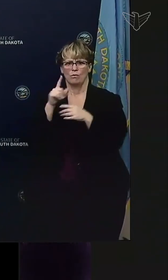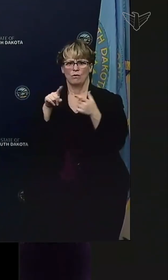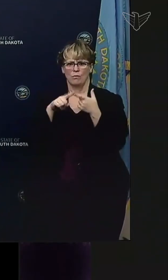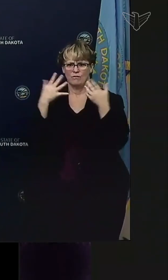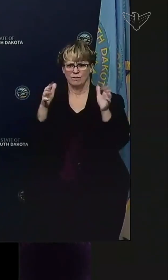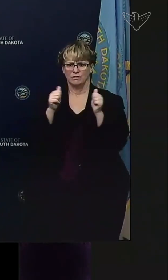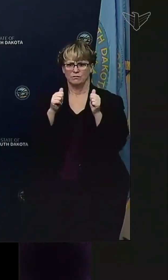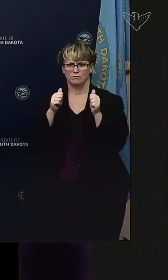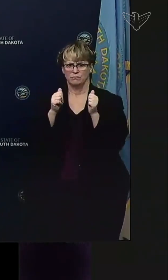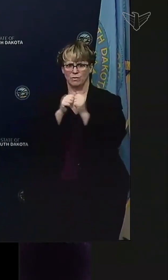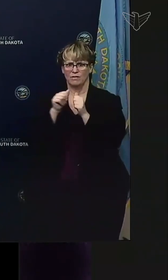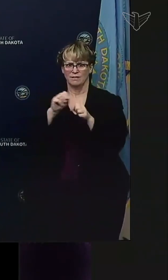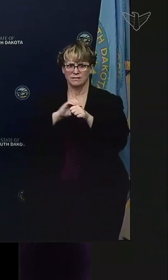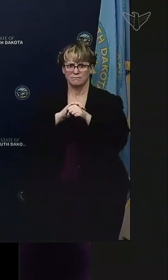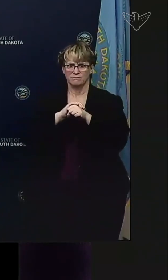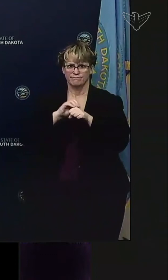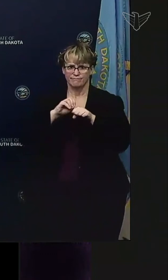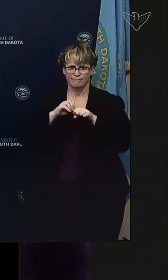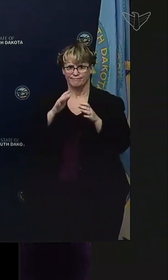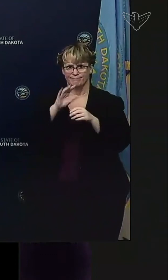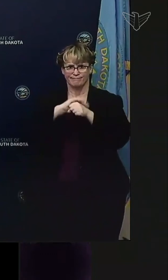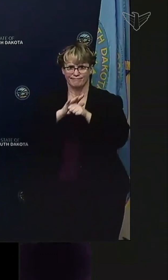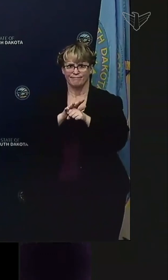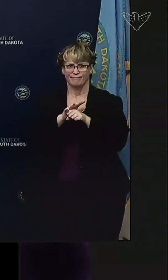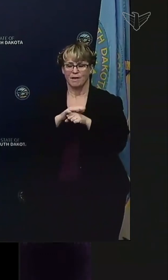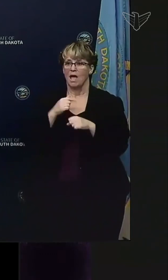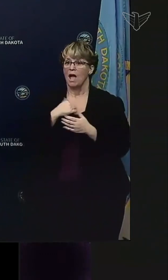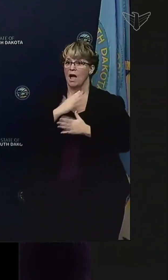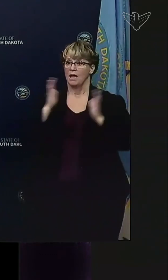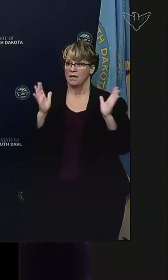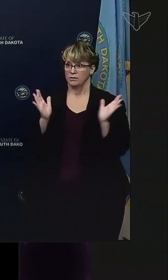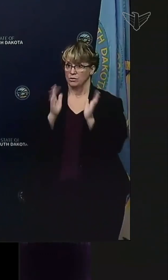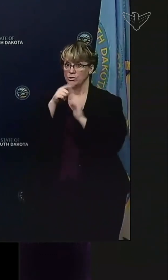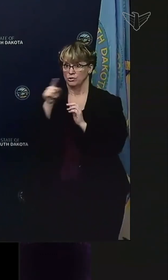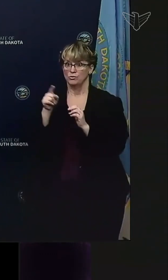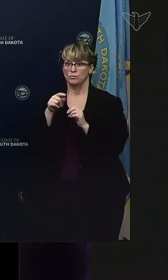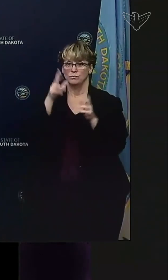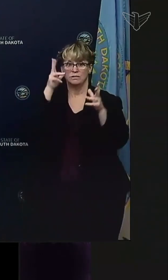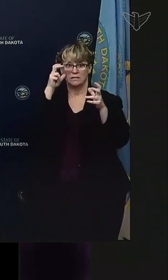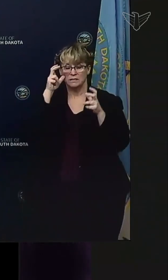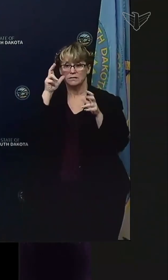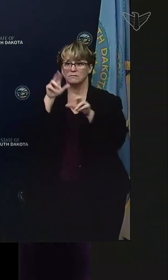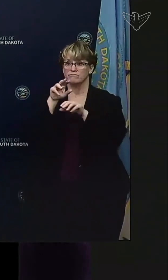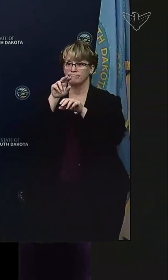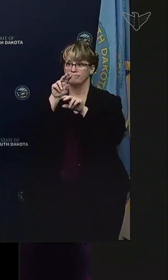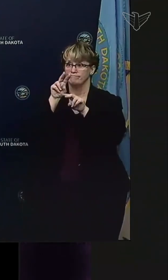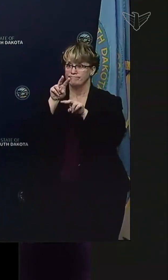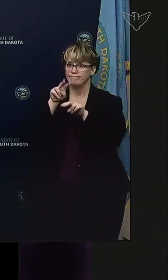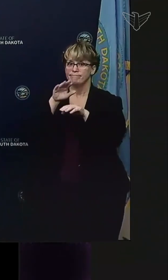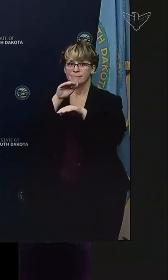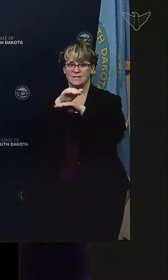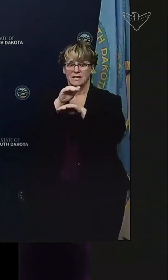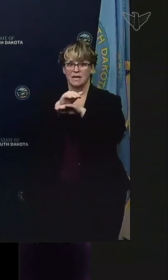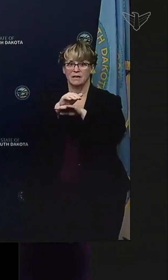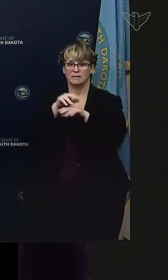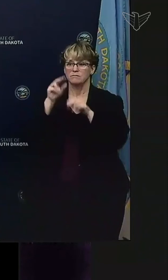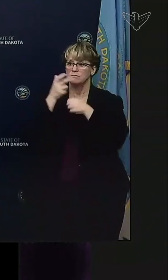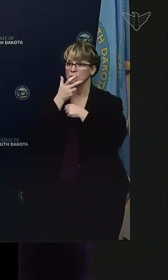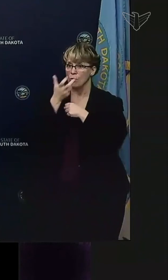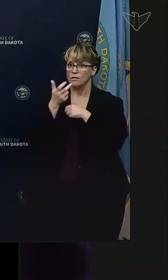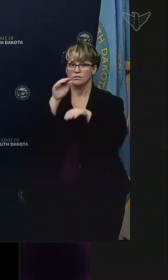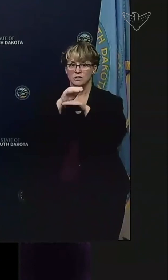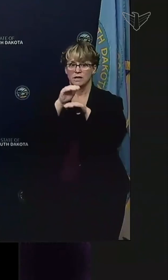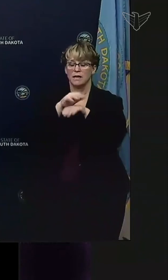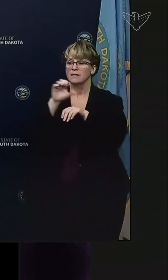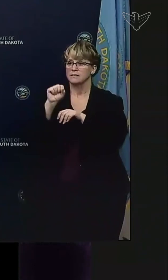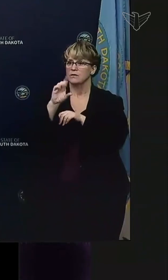this virus. And I would encourage you all to tune in. It's going to be a free-flowing conversation and answer to questions that South Dakota Public Broadcasting